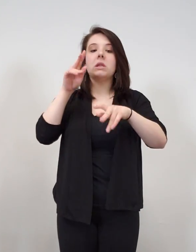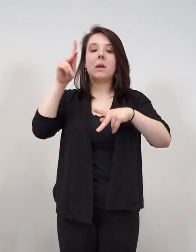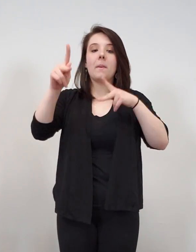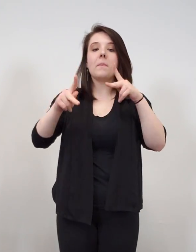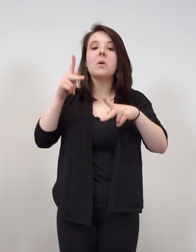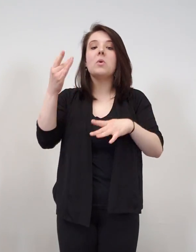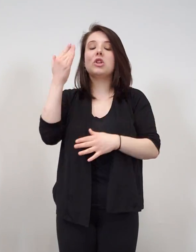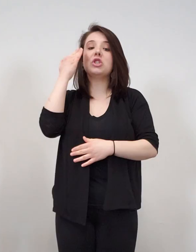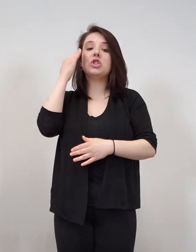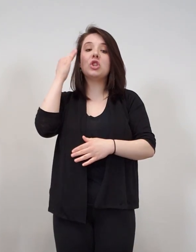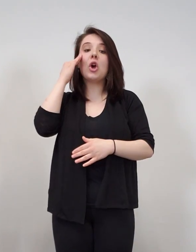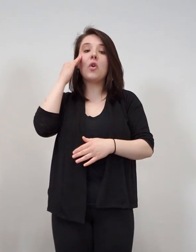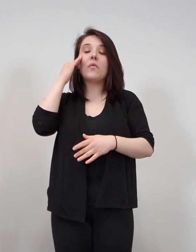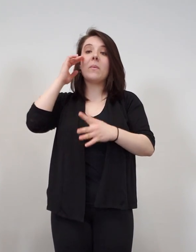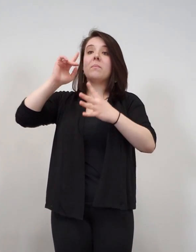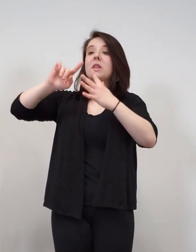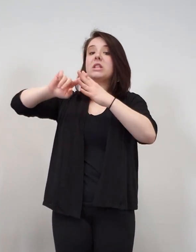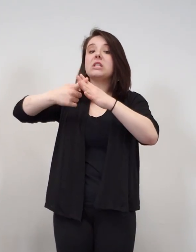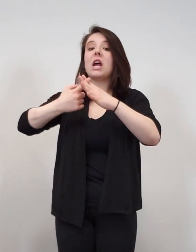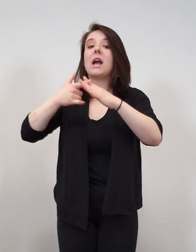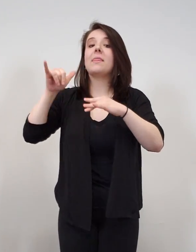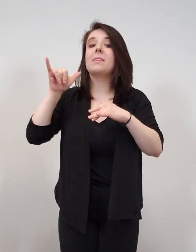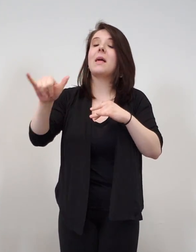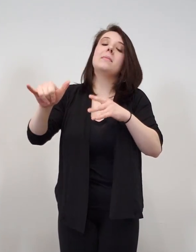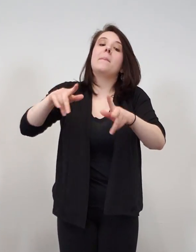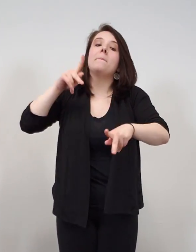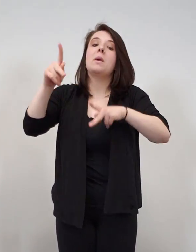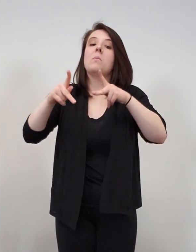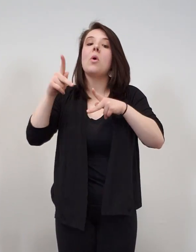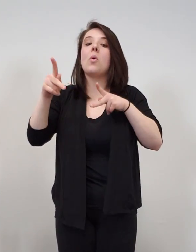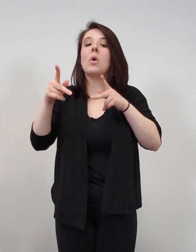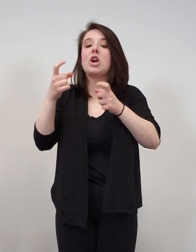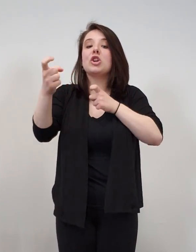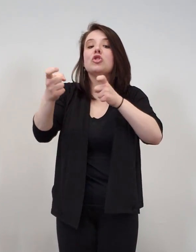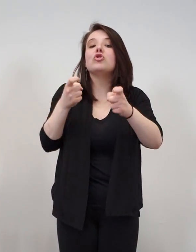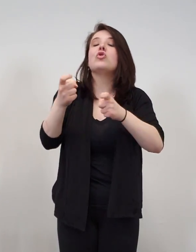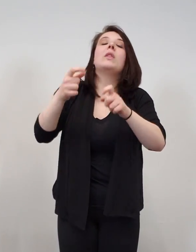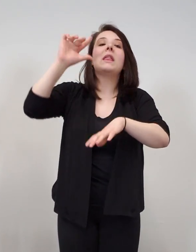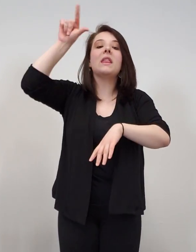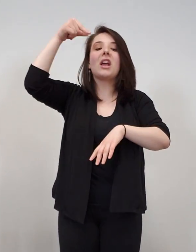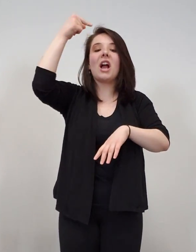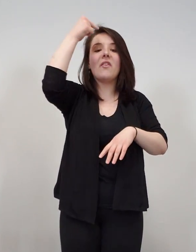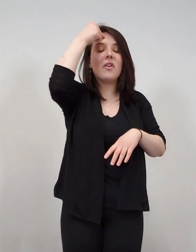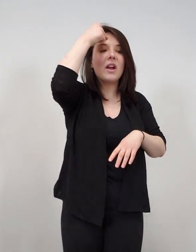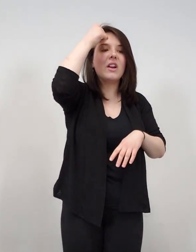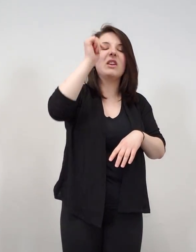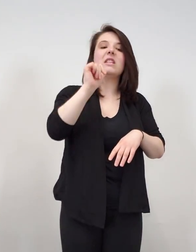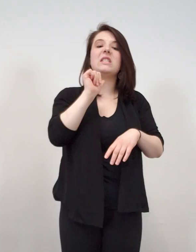that the people were the ones in charge of the government, not one person, not one branch of government.